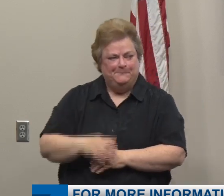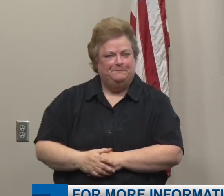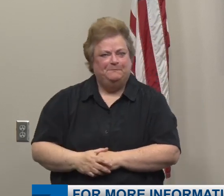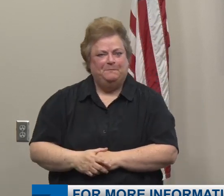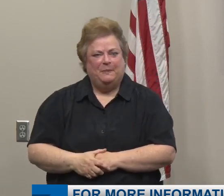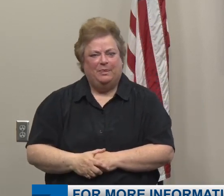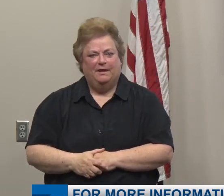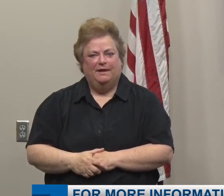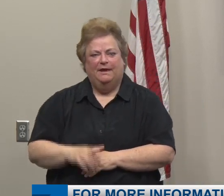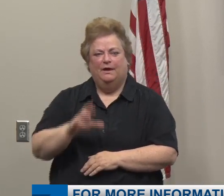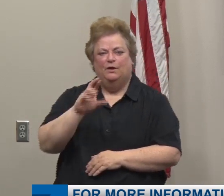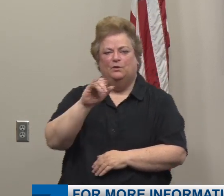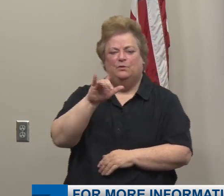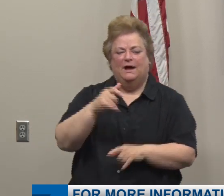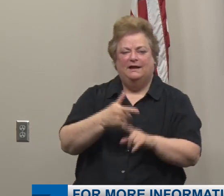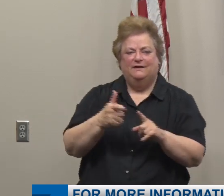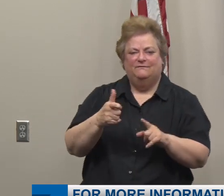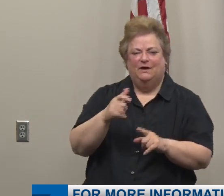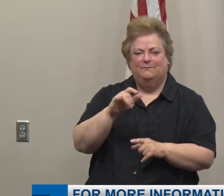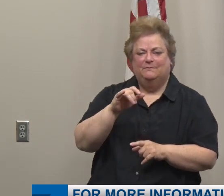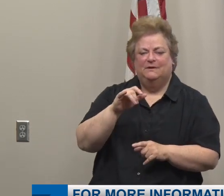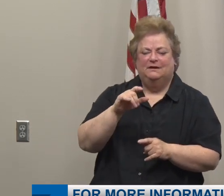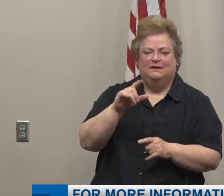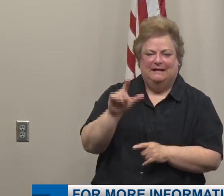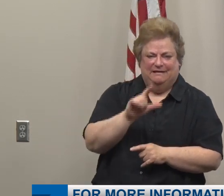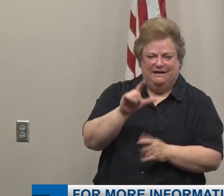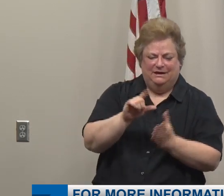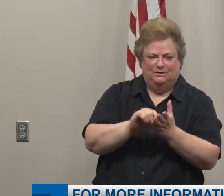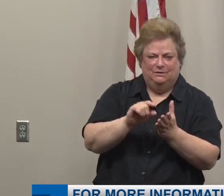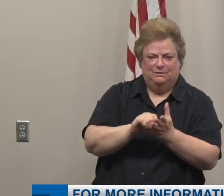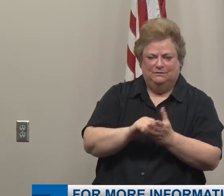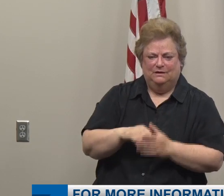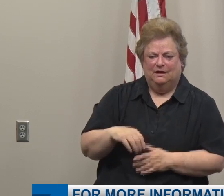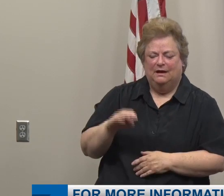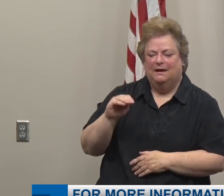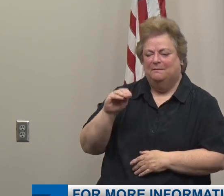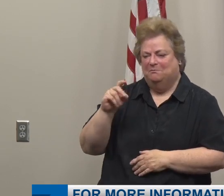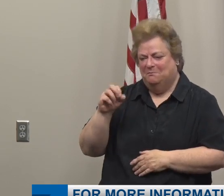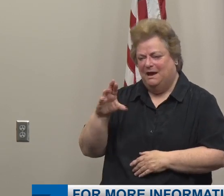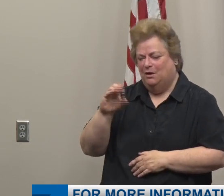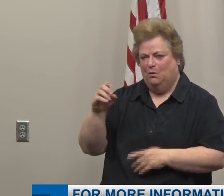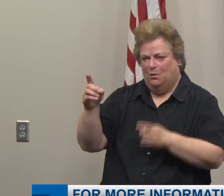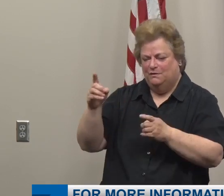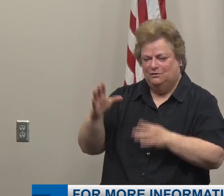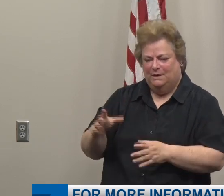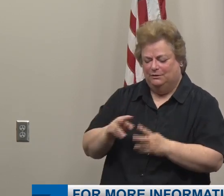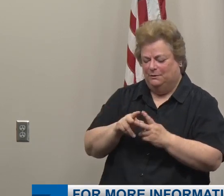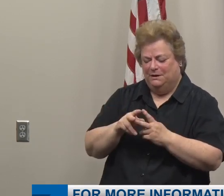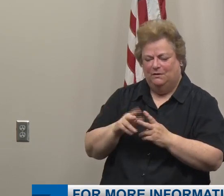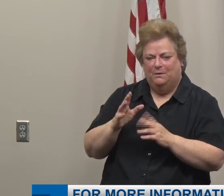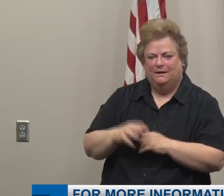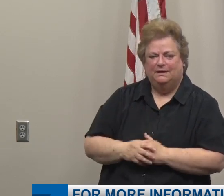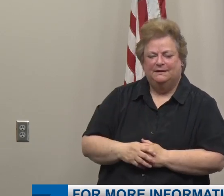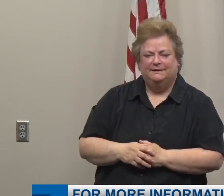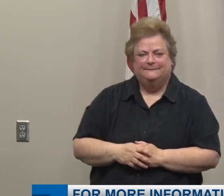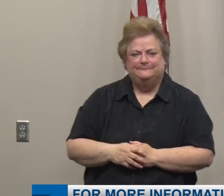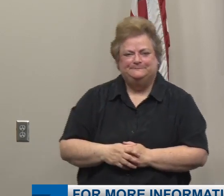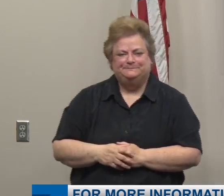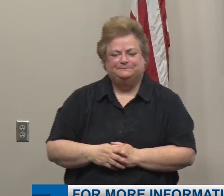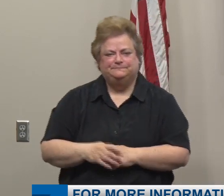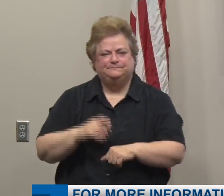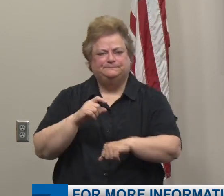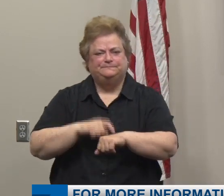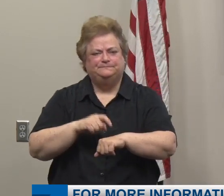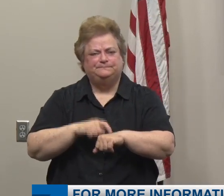Riley from the Journal Star Riley with a mayor and/or the director what time